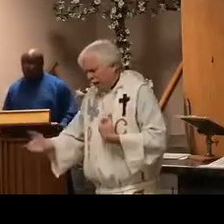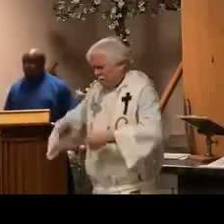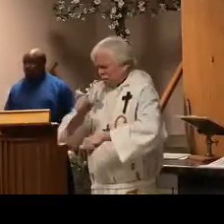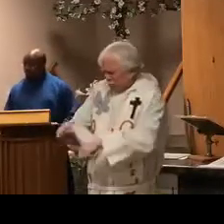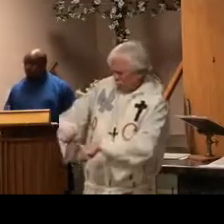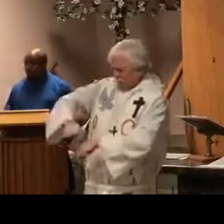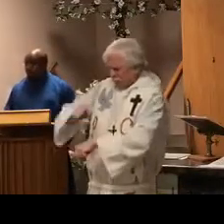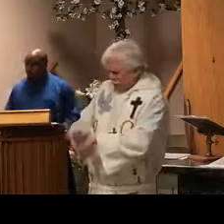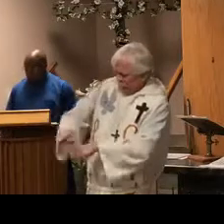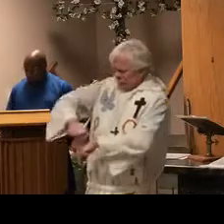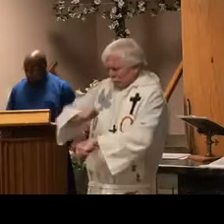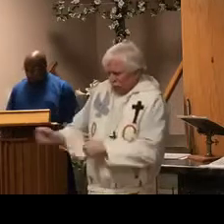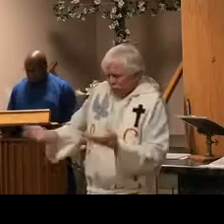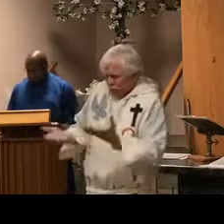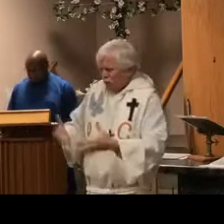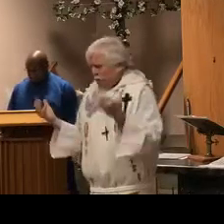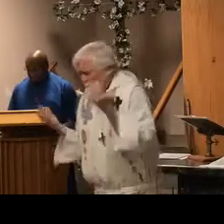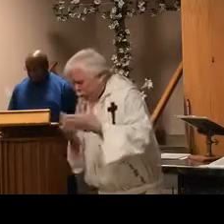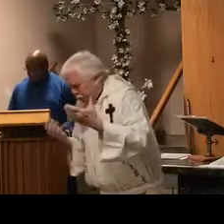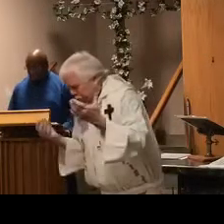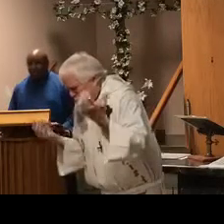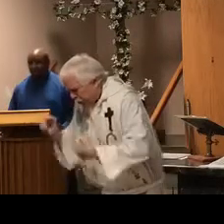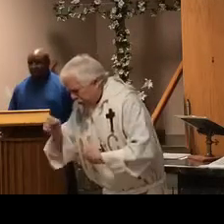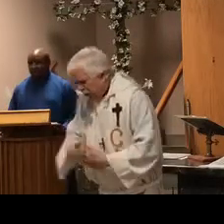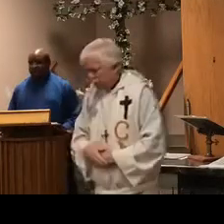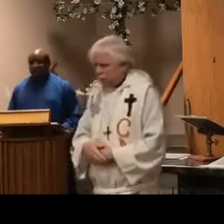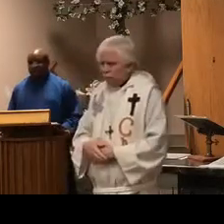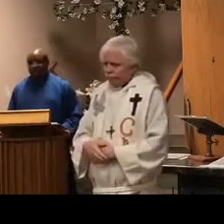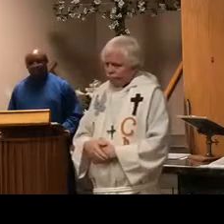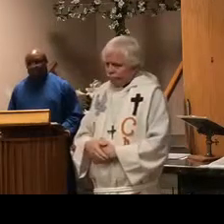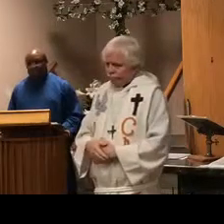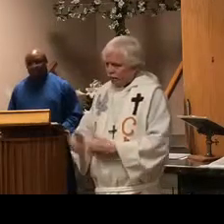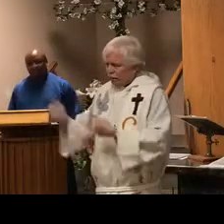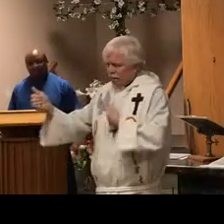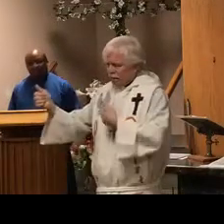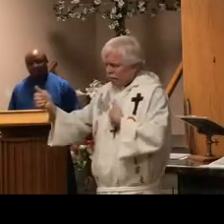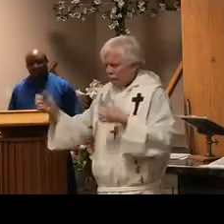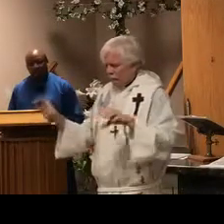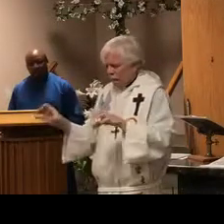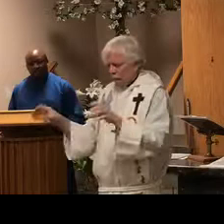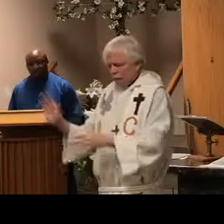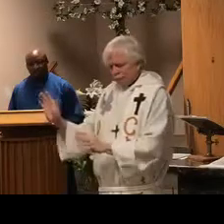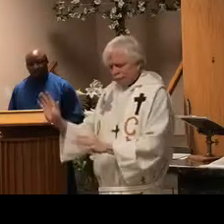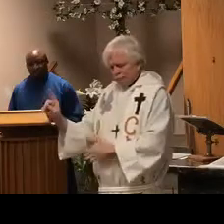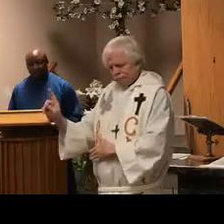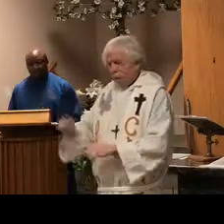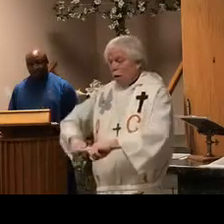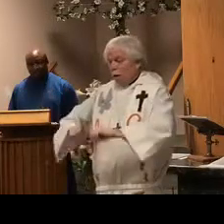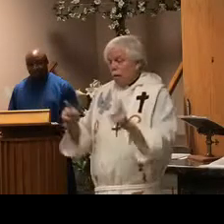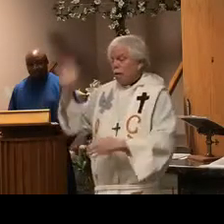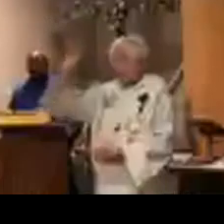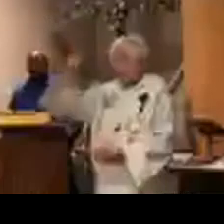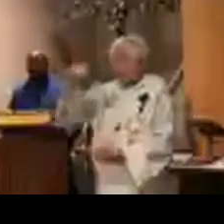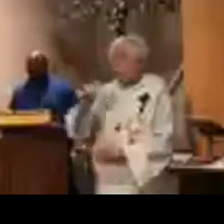grace was working in me. And his grace in me, it did not fail.